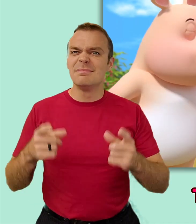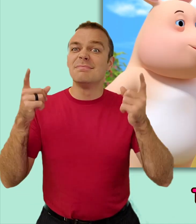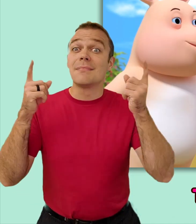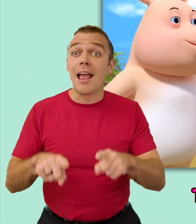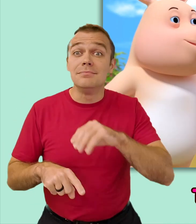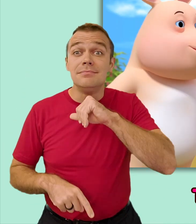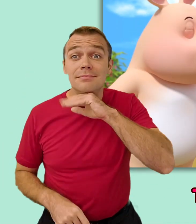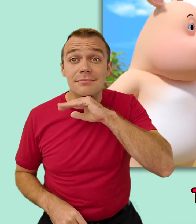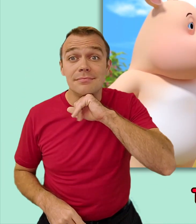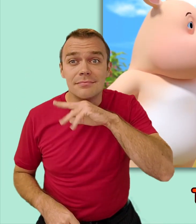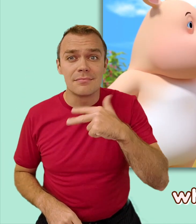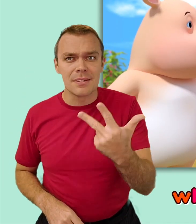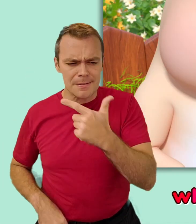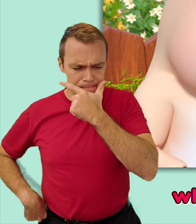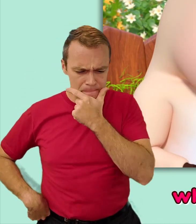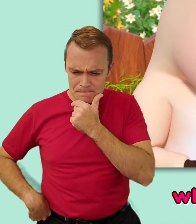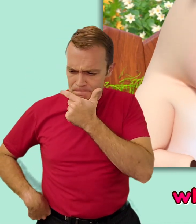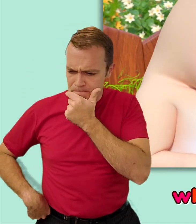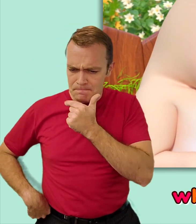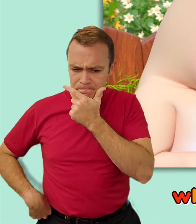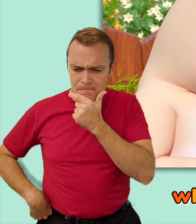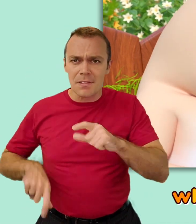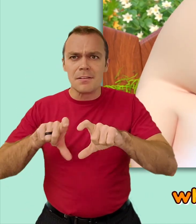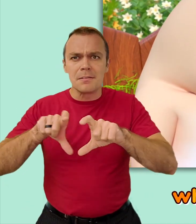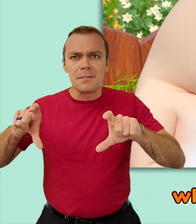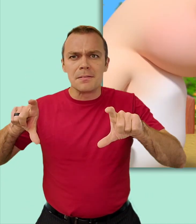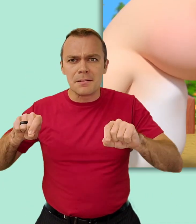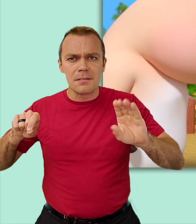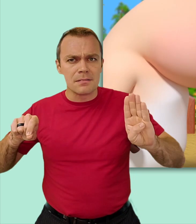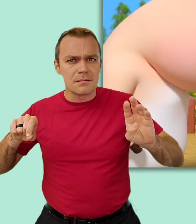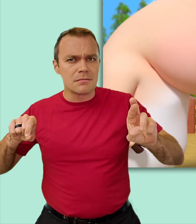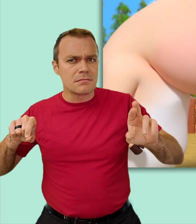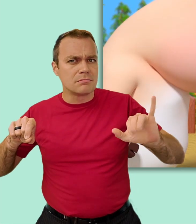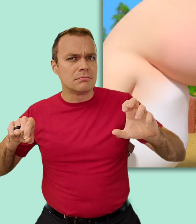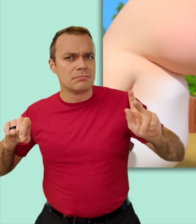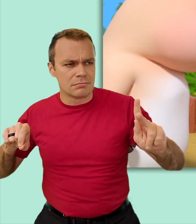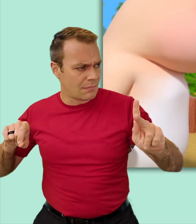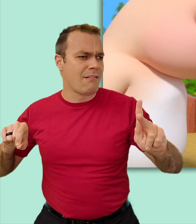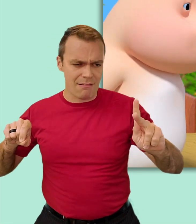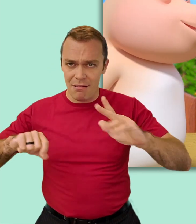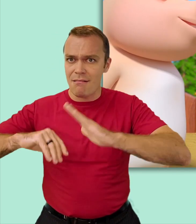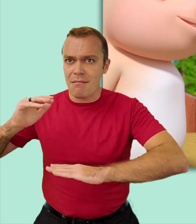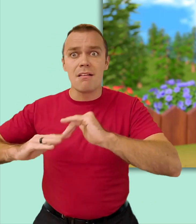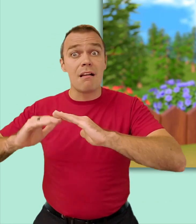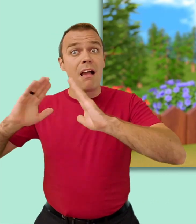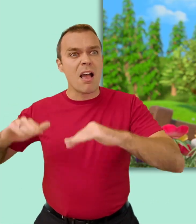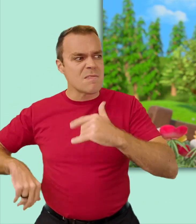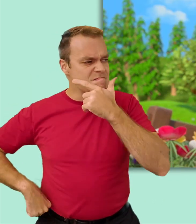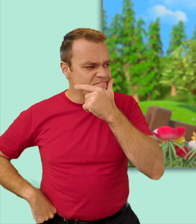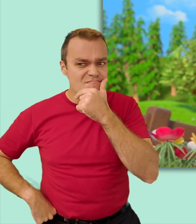Three little piggies thought, what if some brick they bought could build a house from that bad wolf?